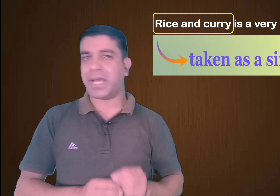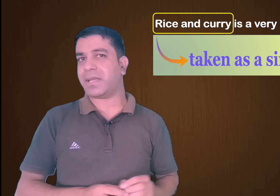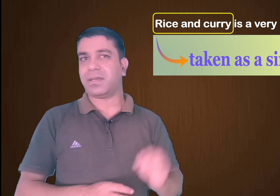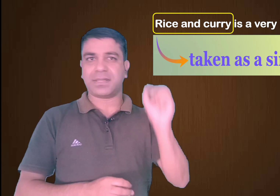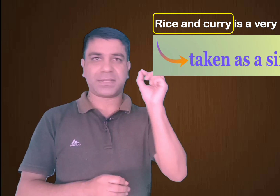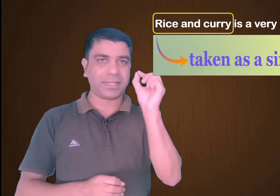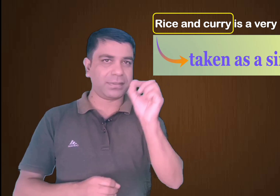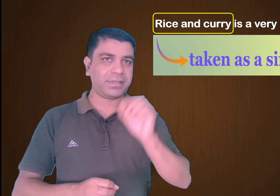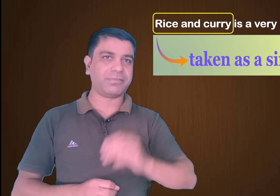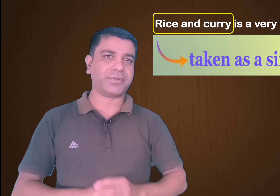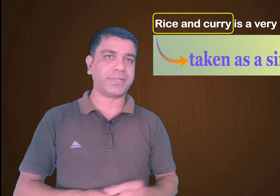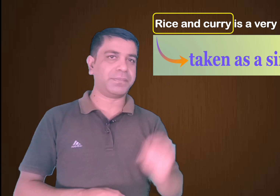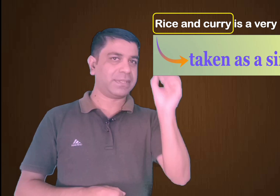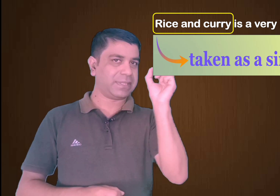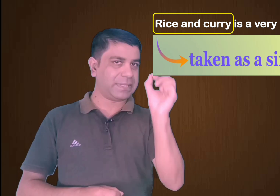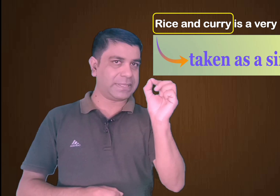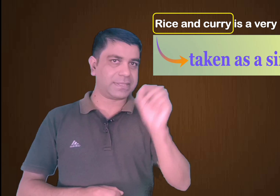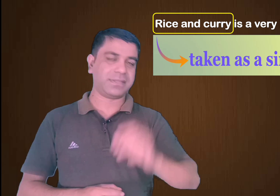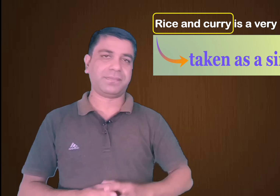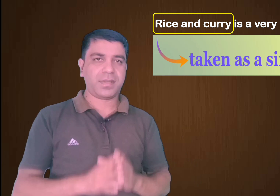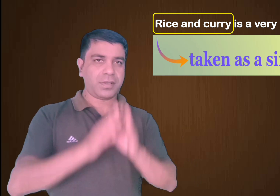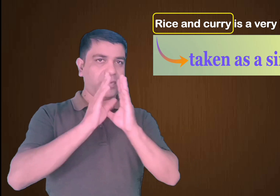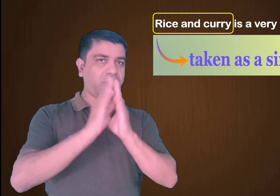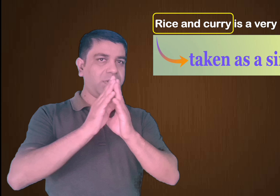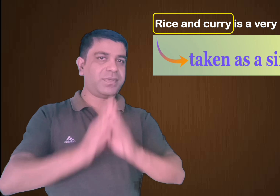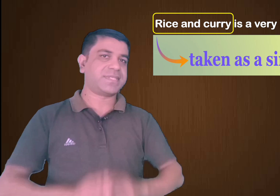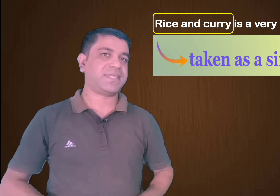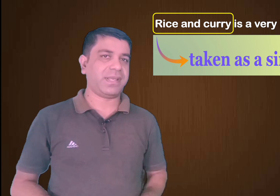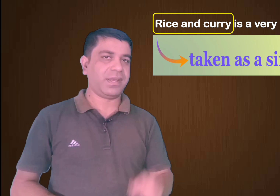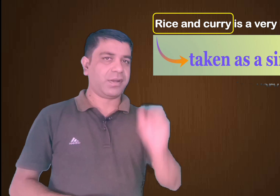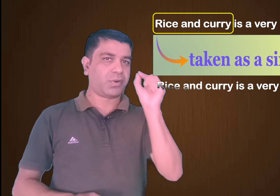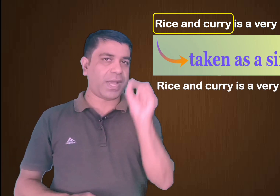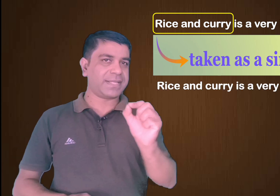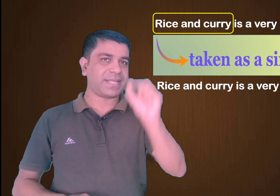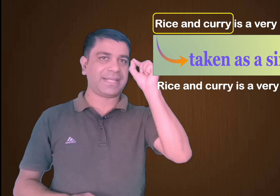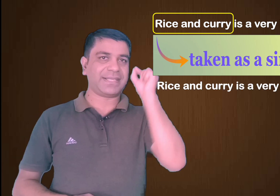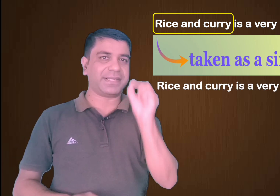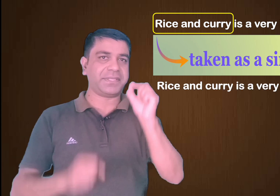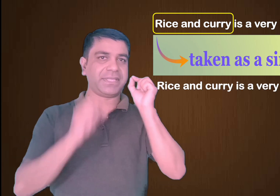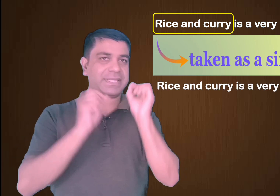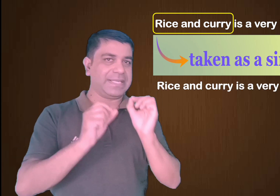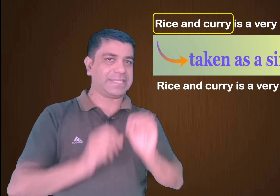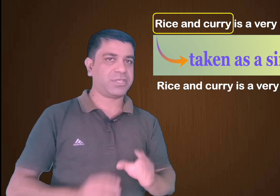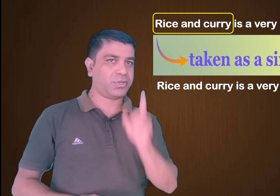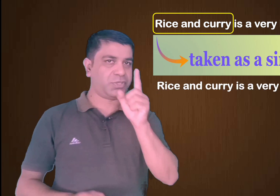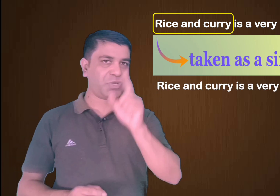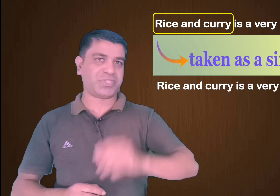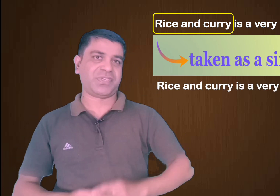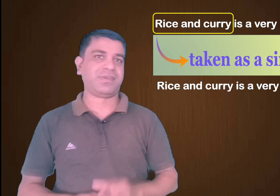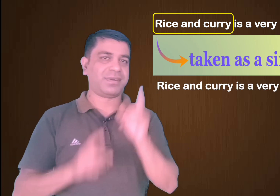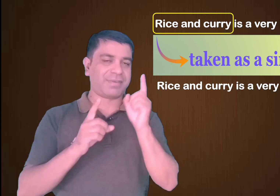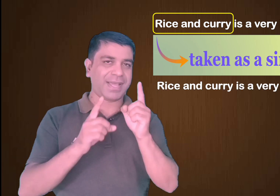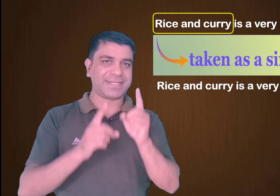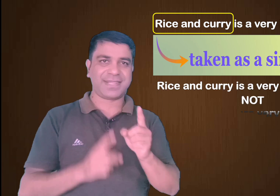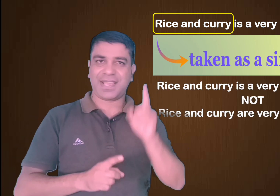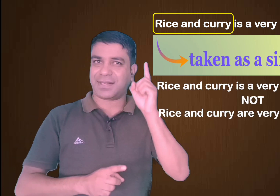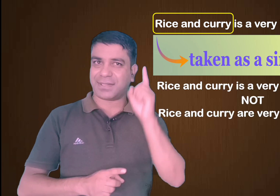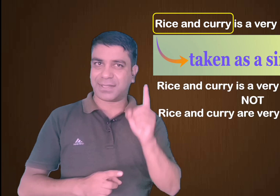by a singular verb is. We always say rice and curry is, not rice and